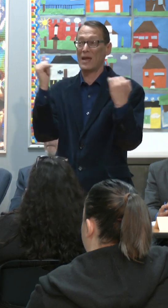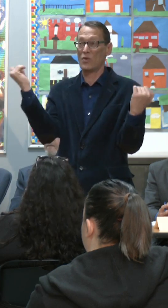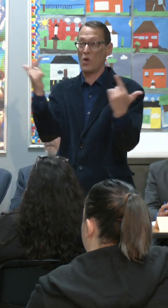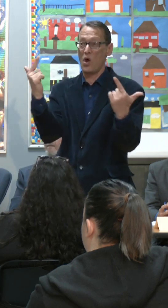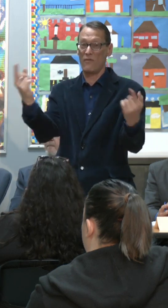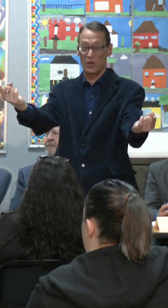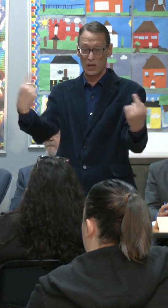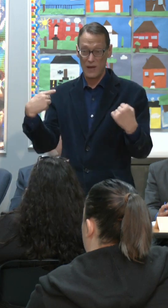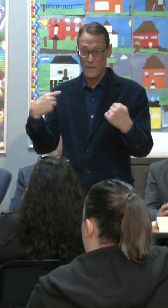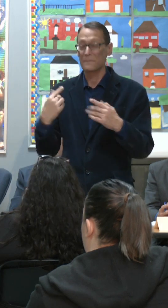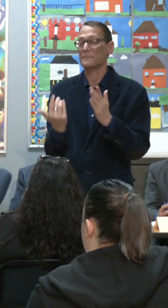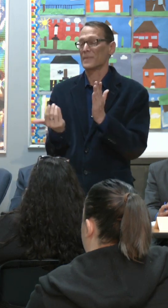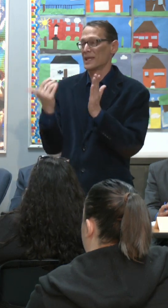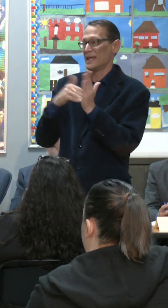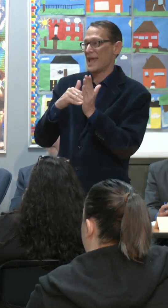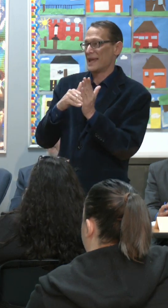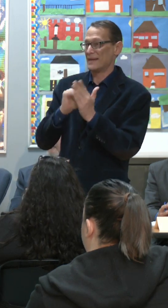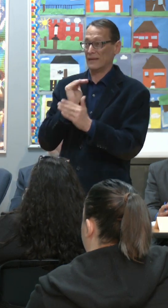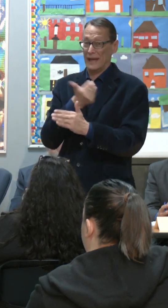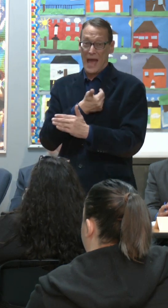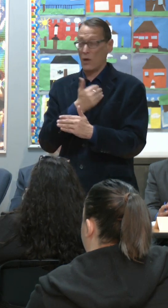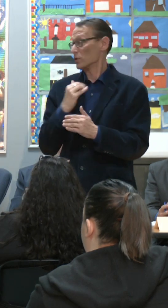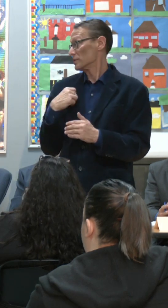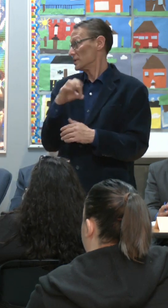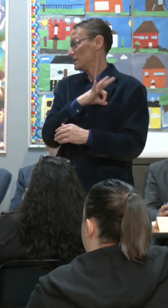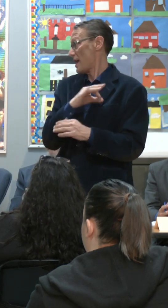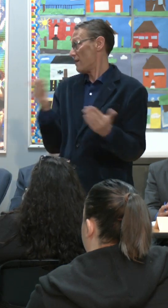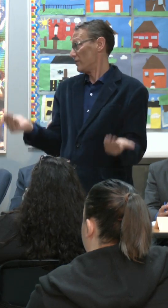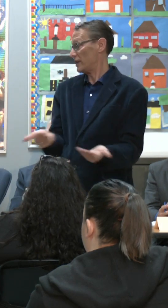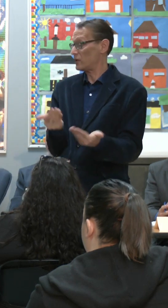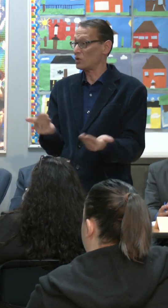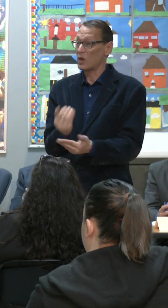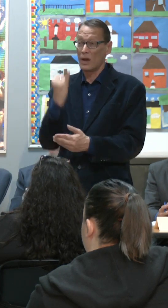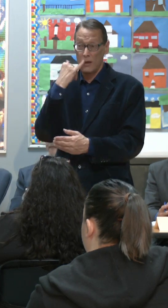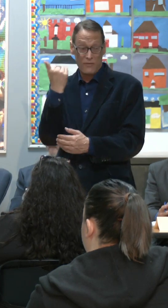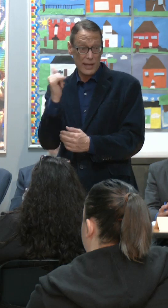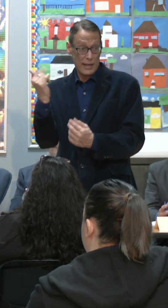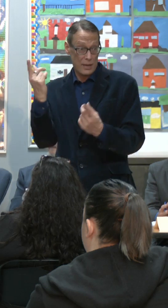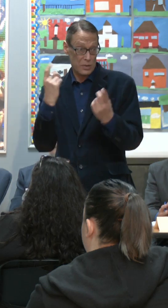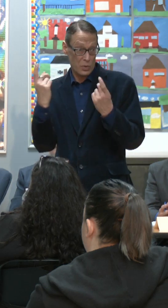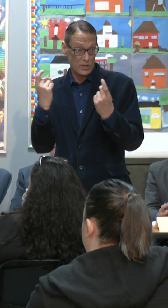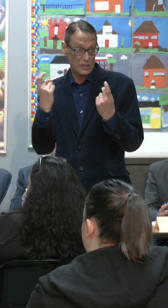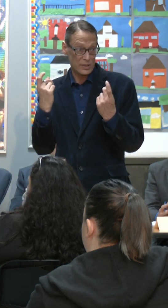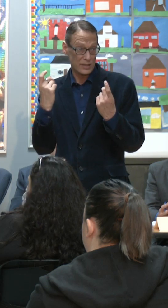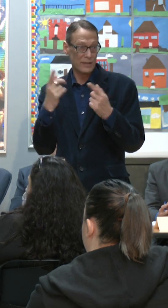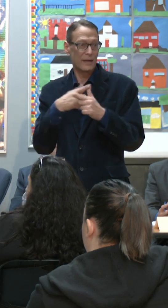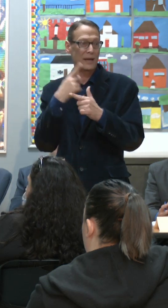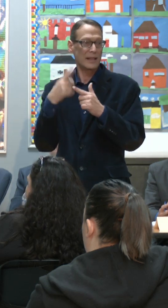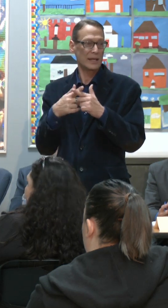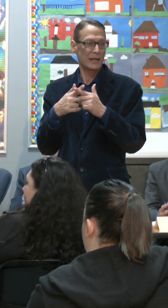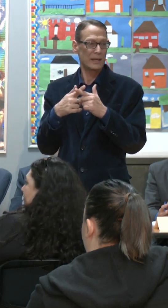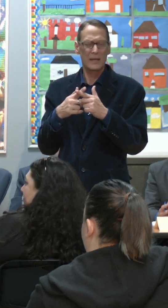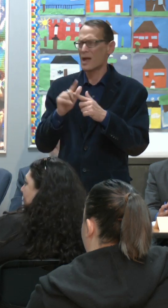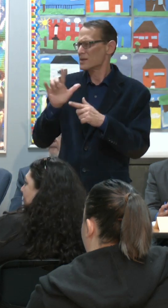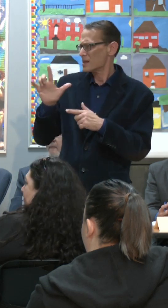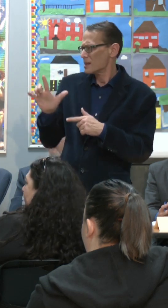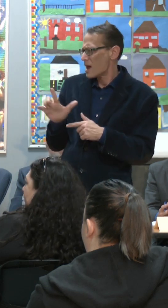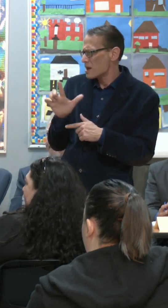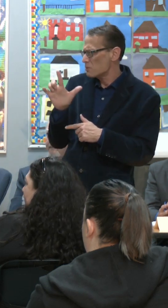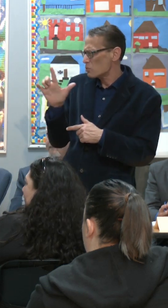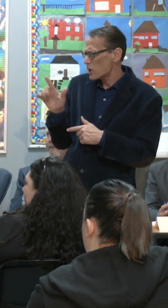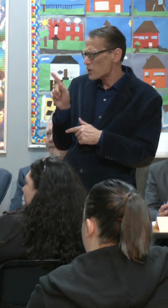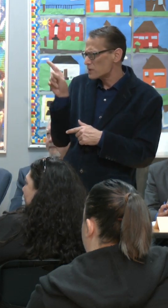up twice a year. So I know what's going on. But you gotta let we, the people, in these doors